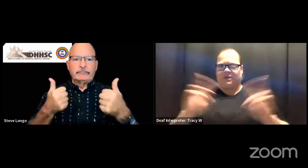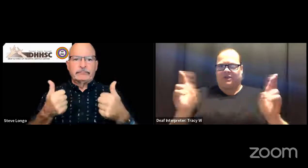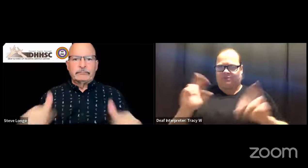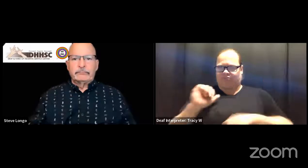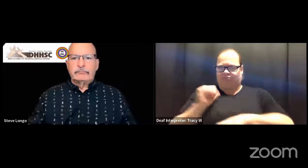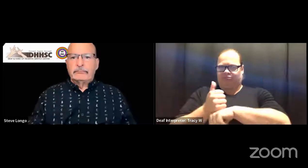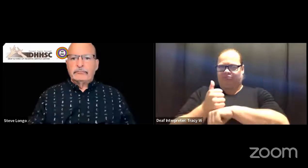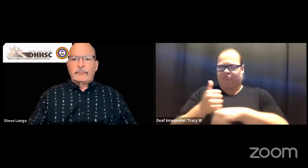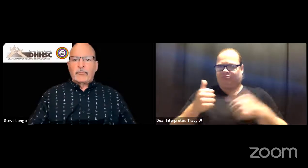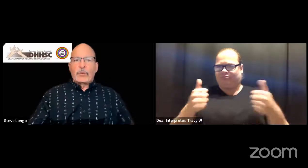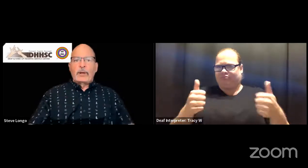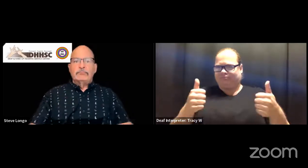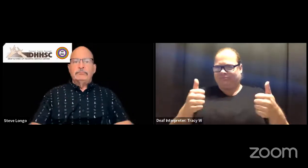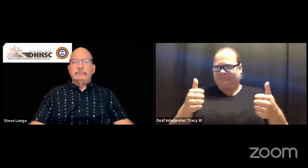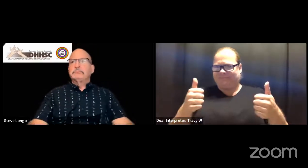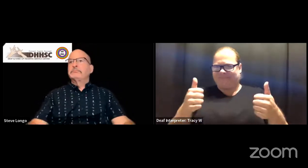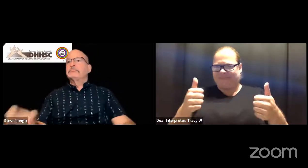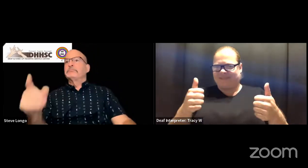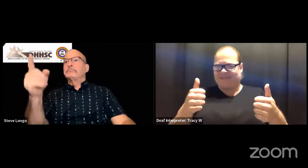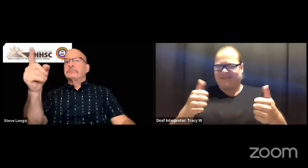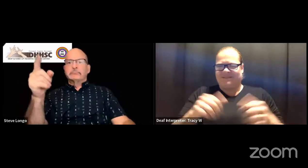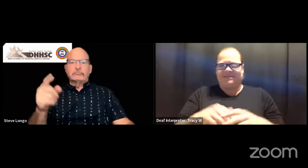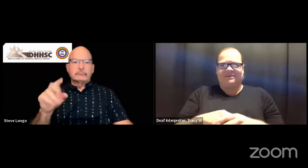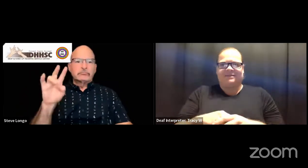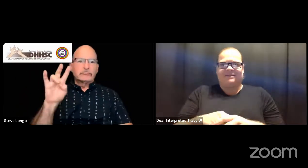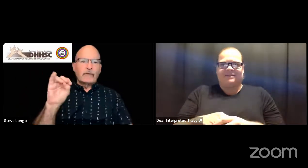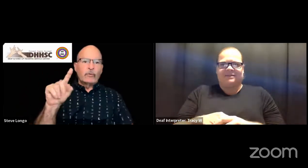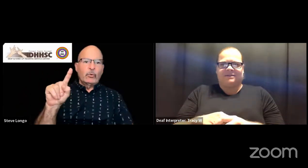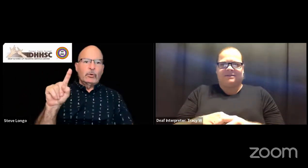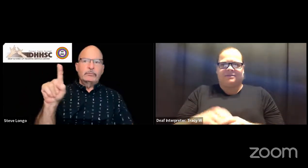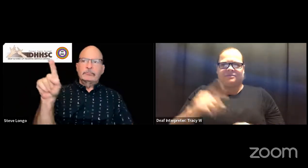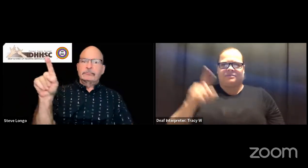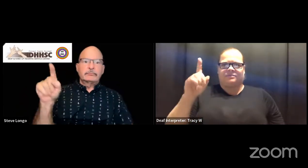This is Steve Longo. Okay, I think we are ready. We are set.